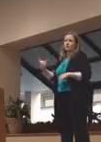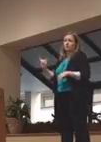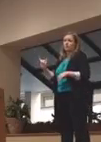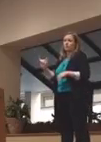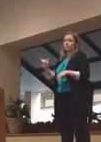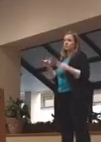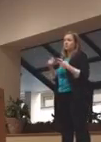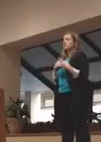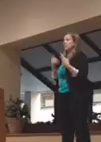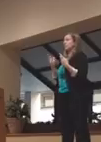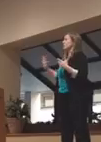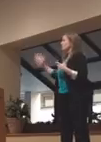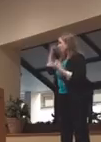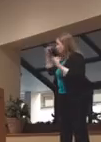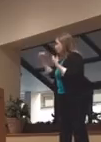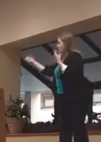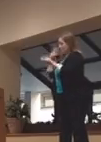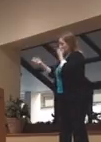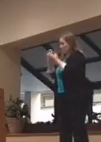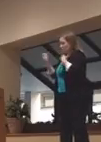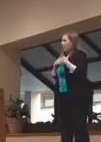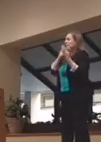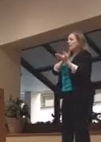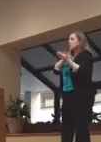would love to see your ideas too.